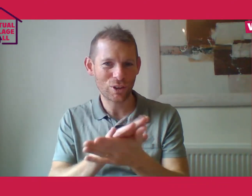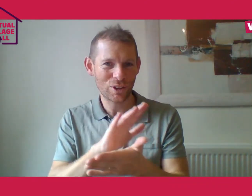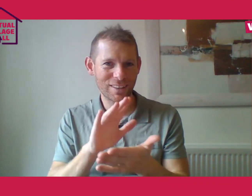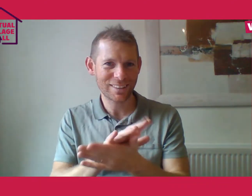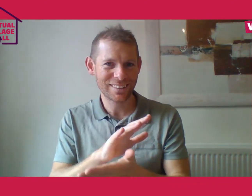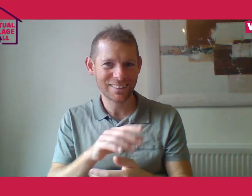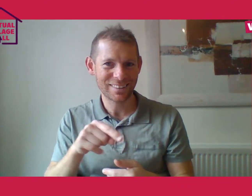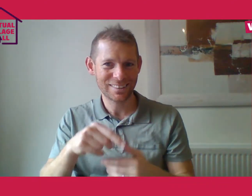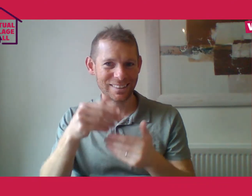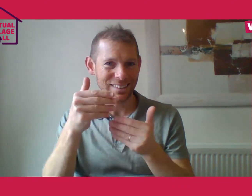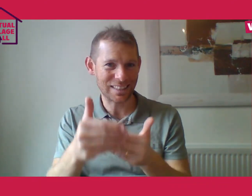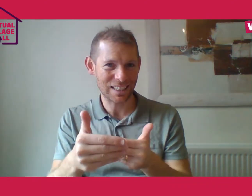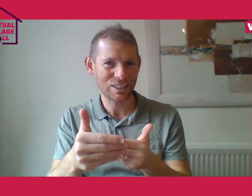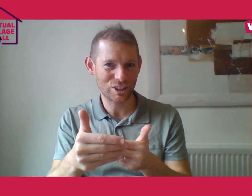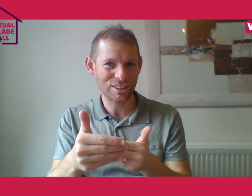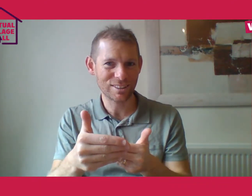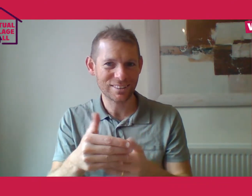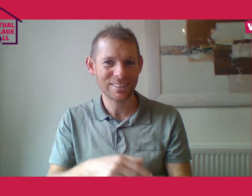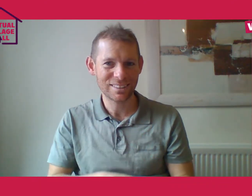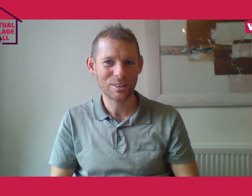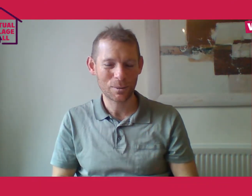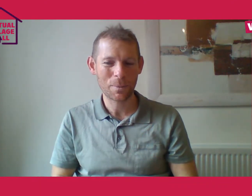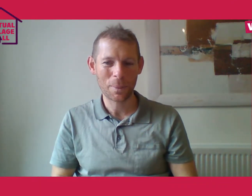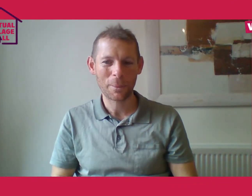So hopefully everyone enjoyed our session today.